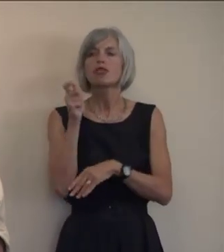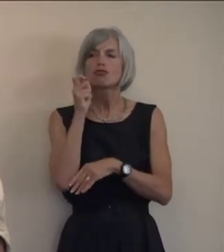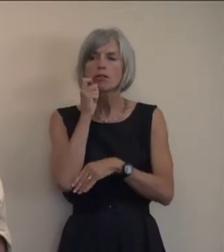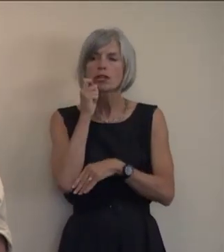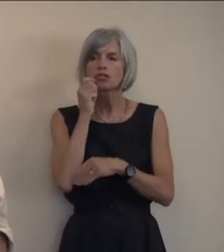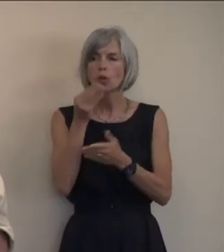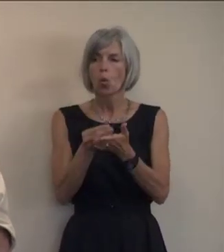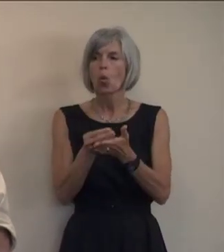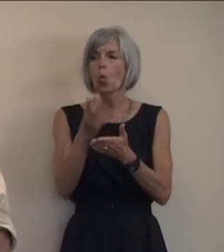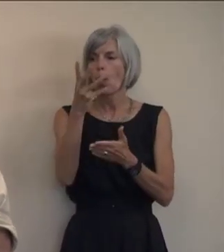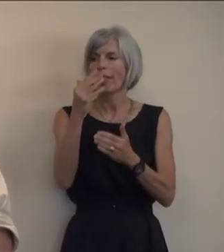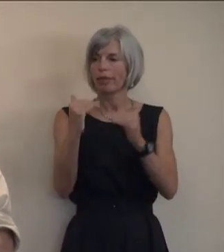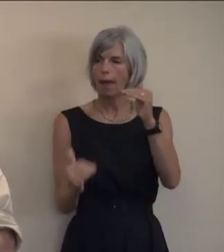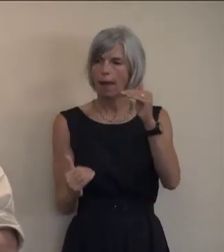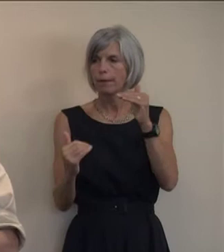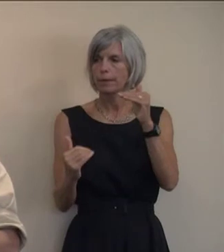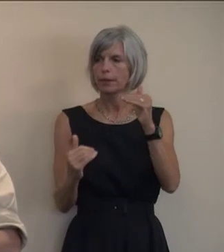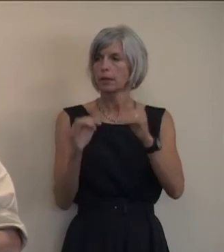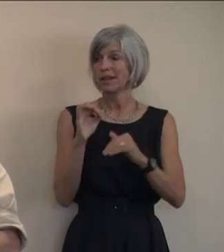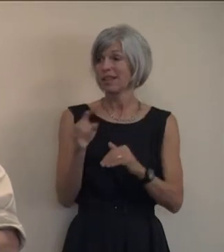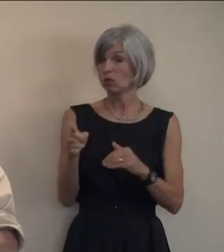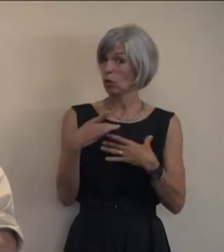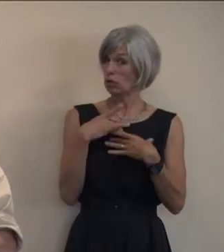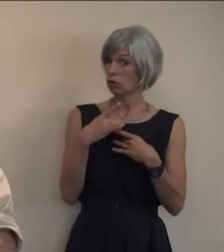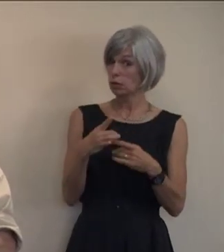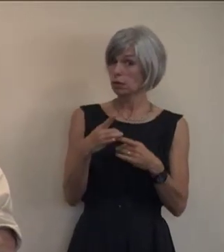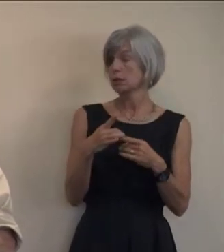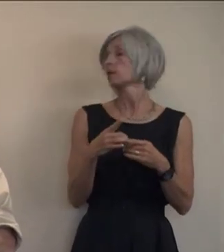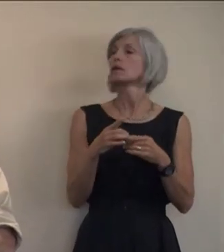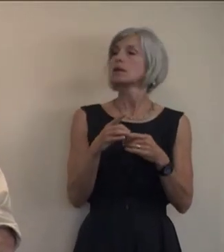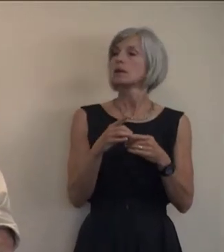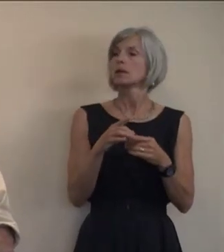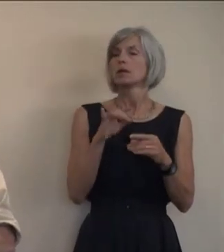people are interested, you can go to